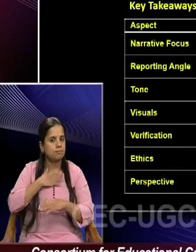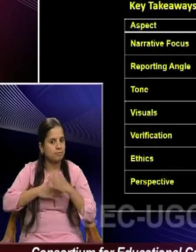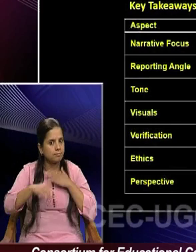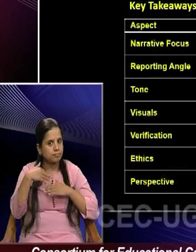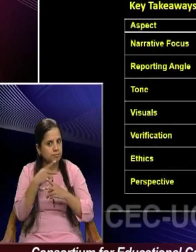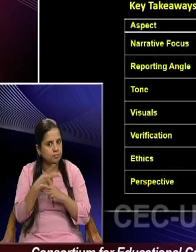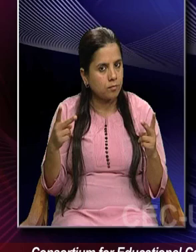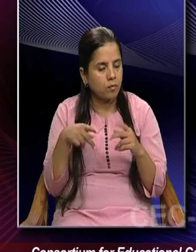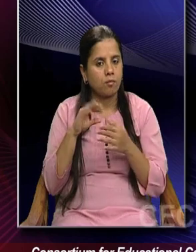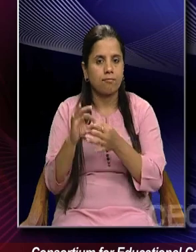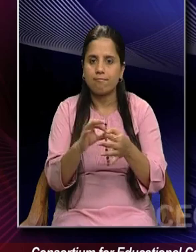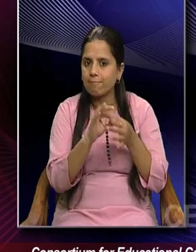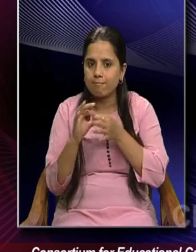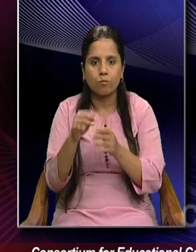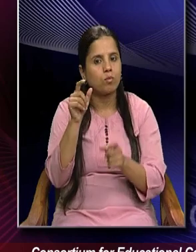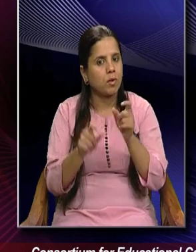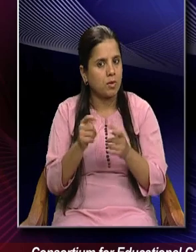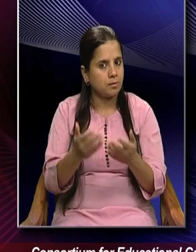and solidarity.